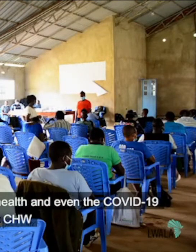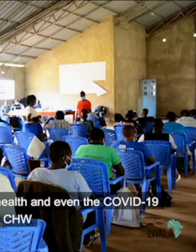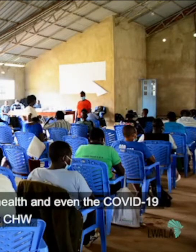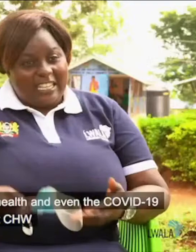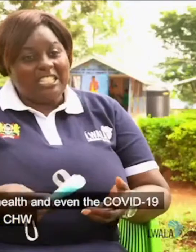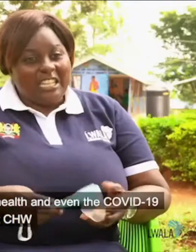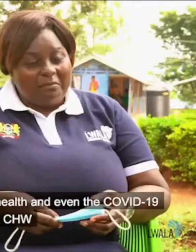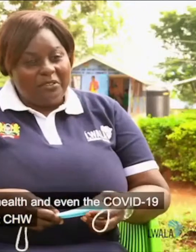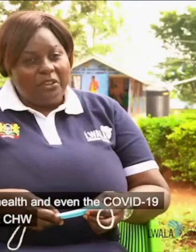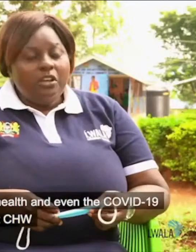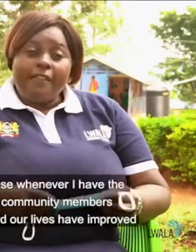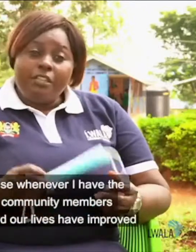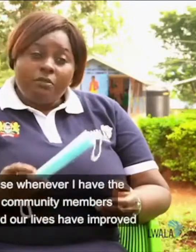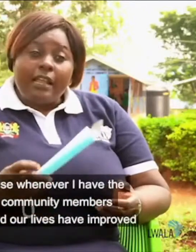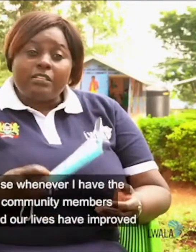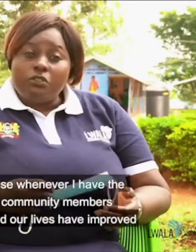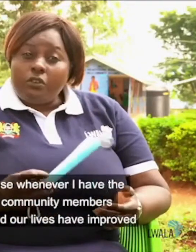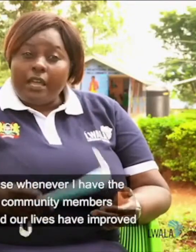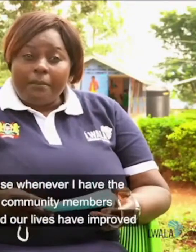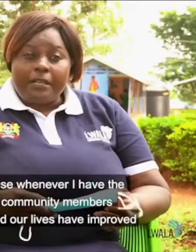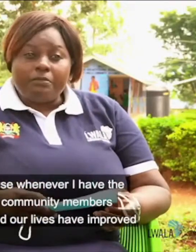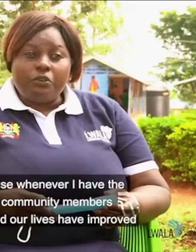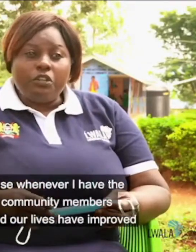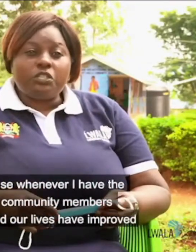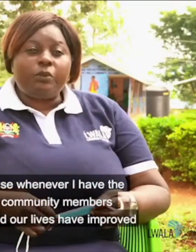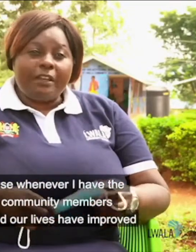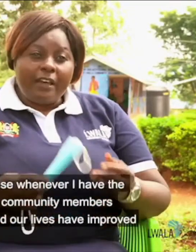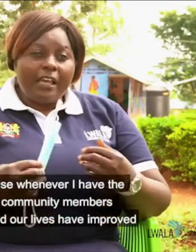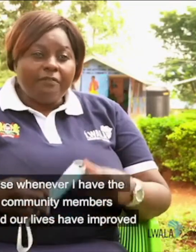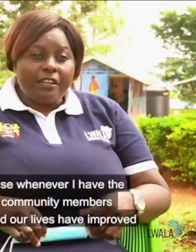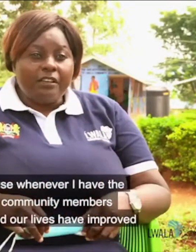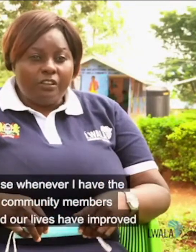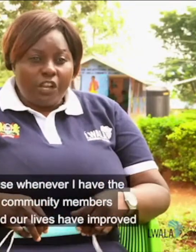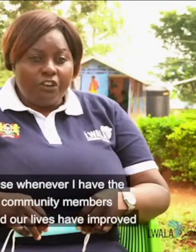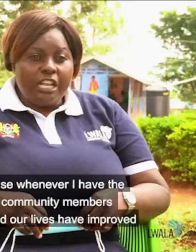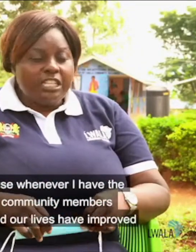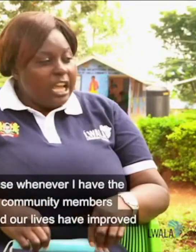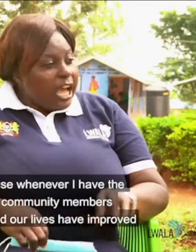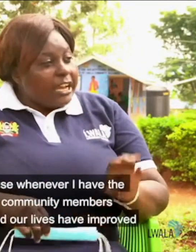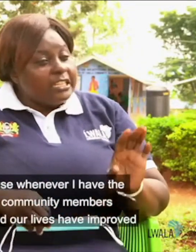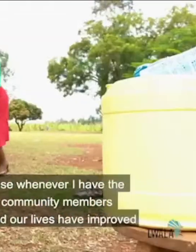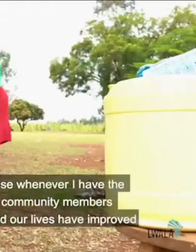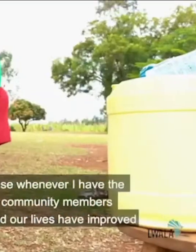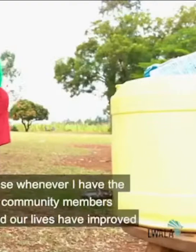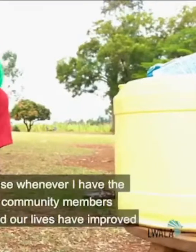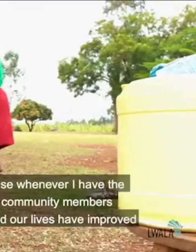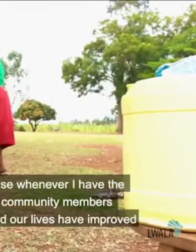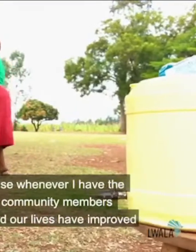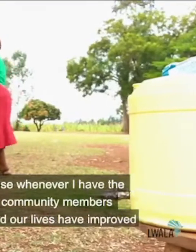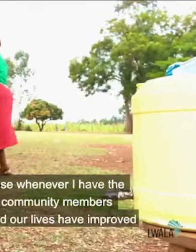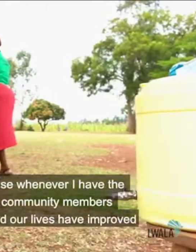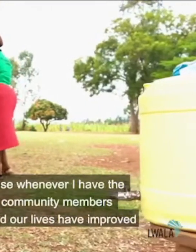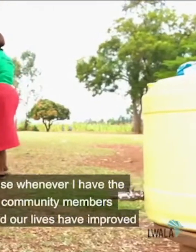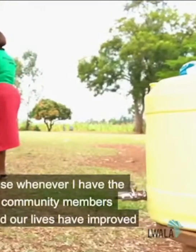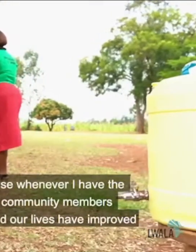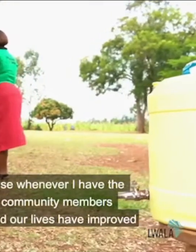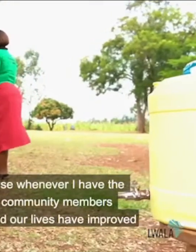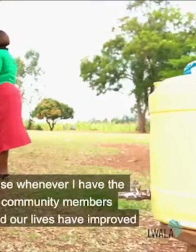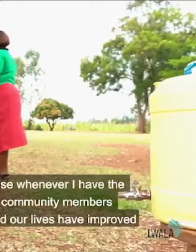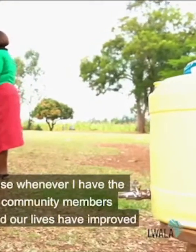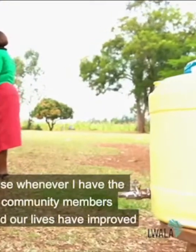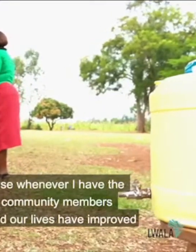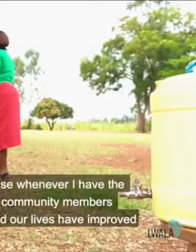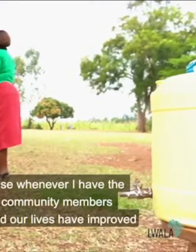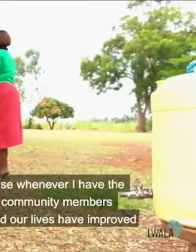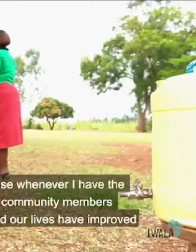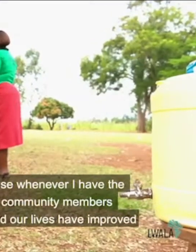respondent CHW. And this one has also helped us, because whenever I have the knowledge, I disseminate to the community members. This one